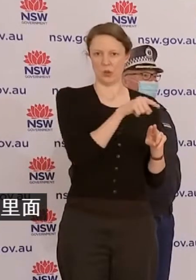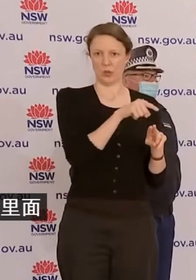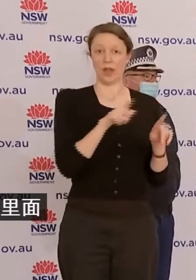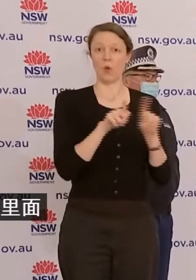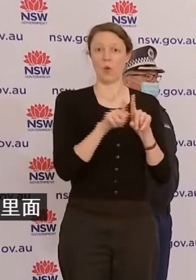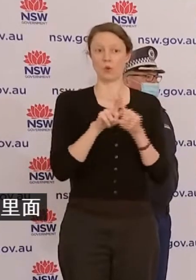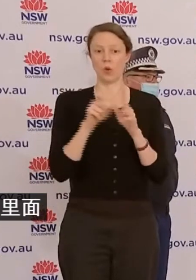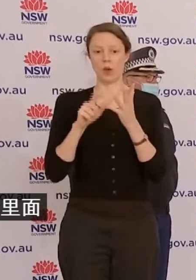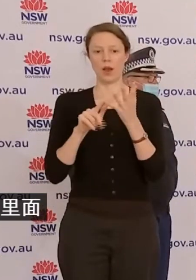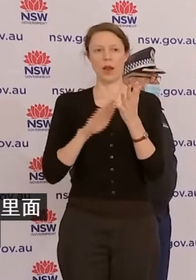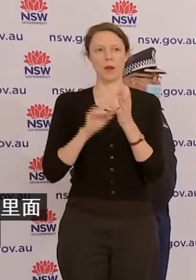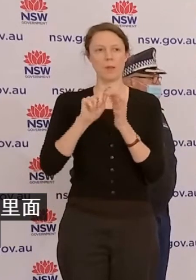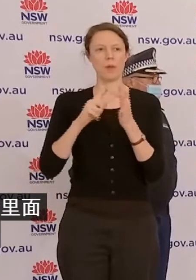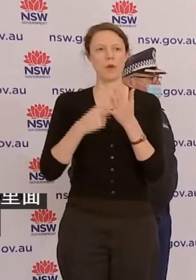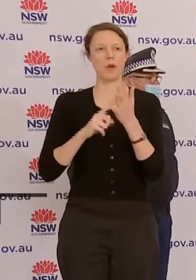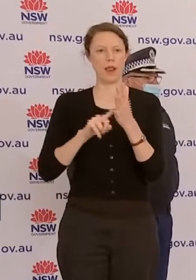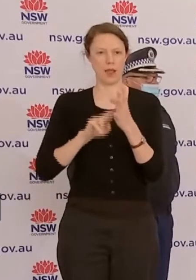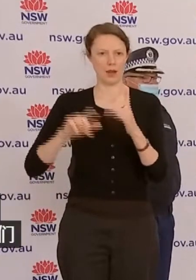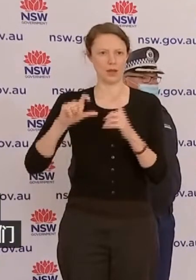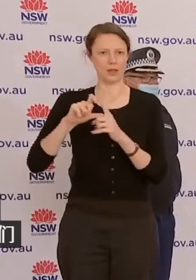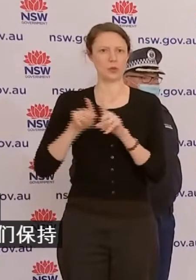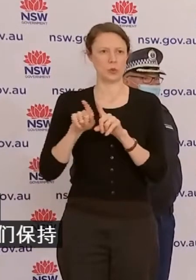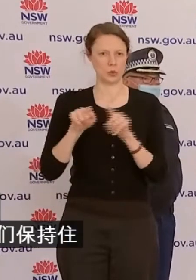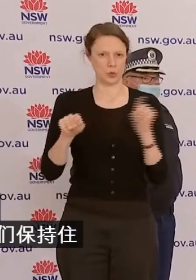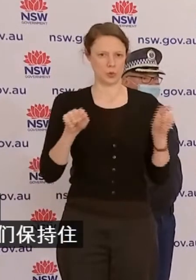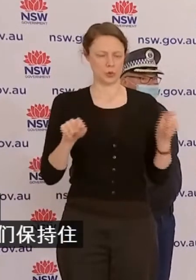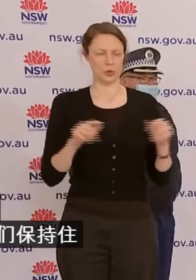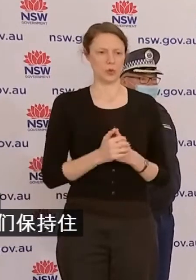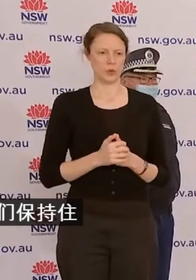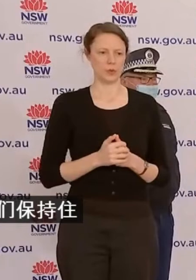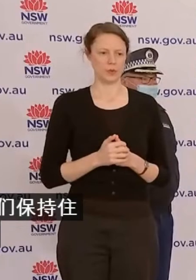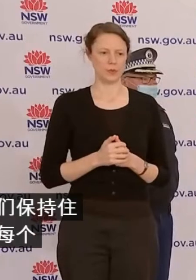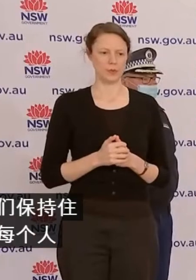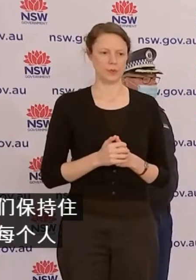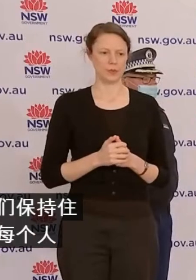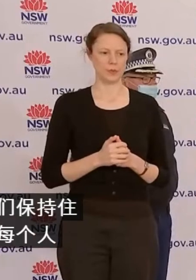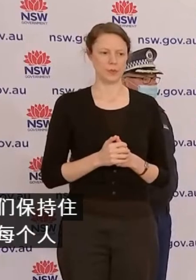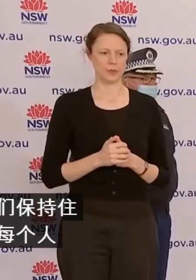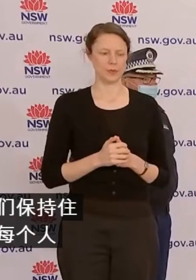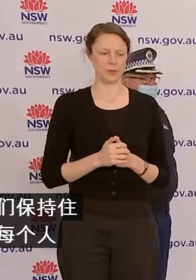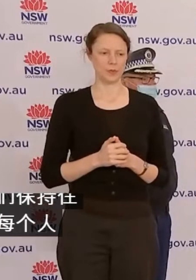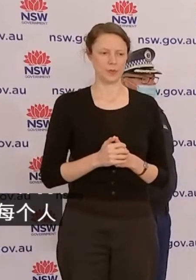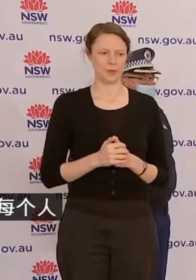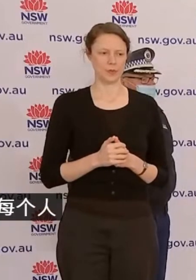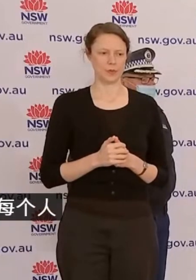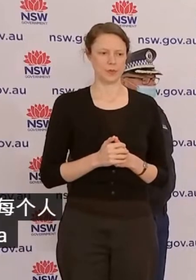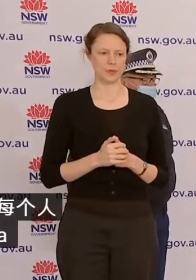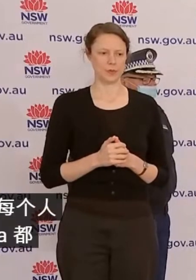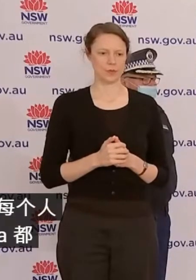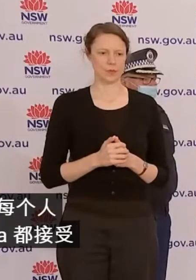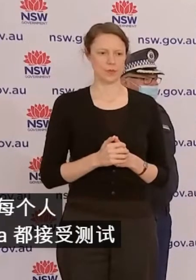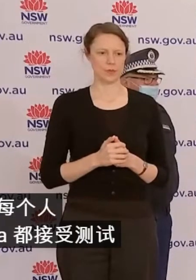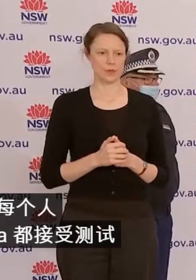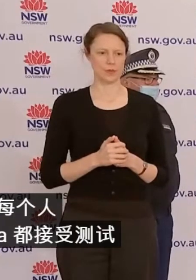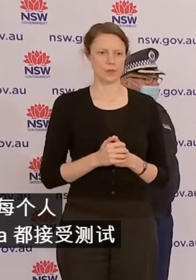some elements within it that actually keep us, we can't have everyone, every time you leave an